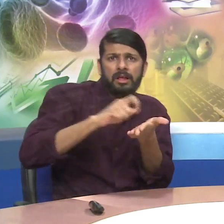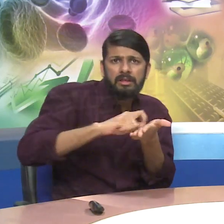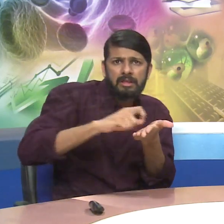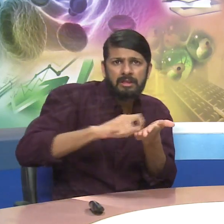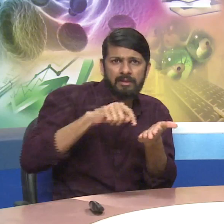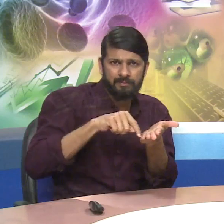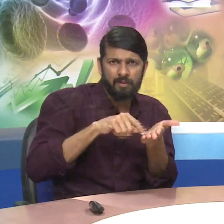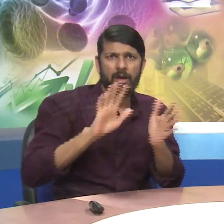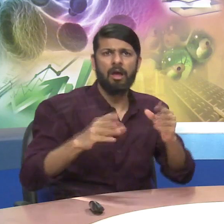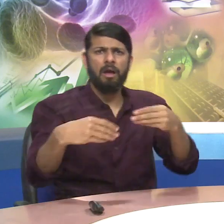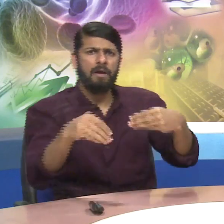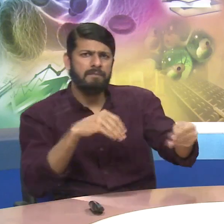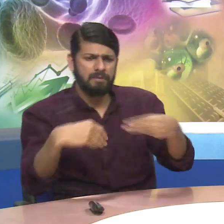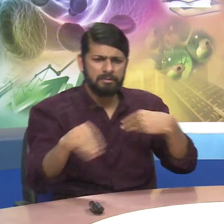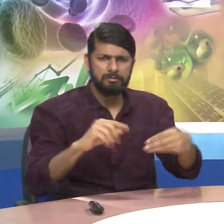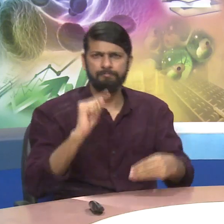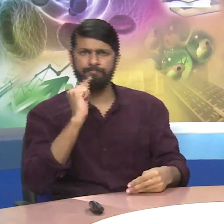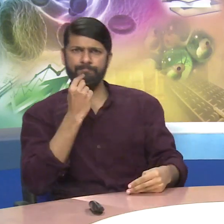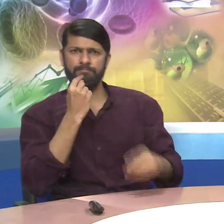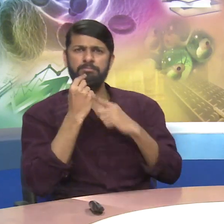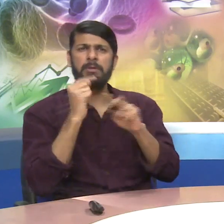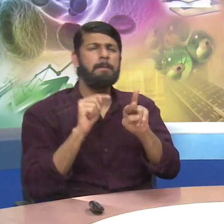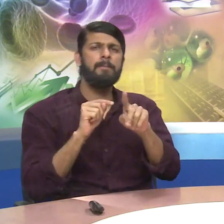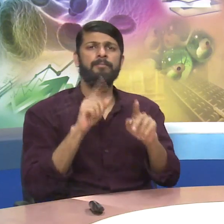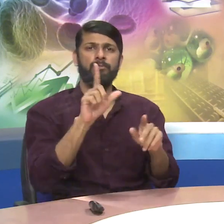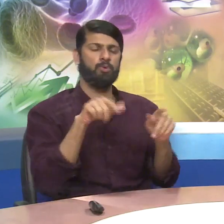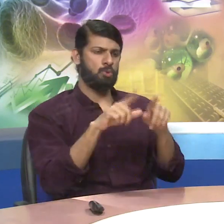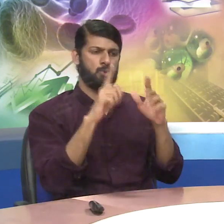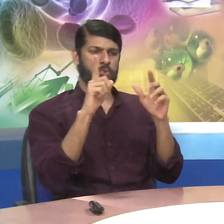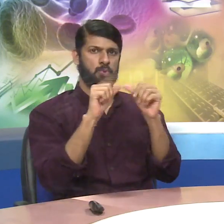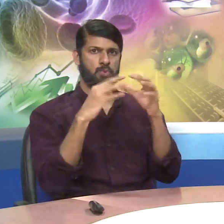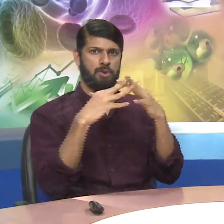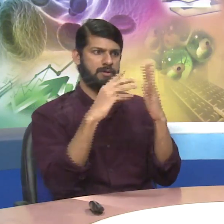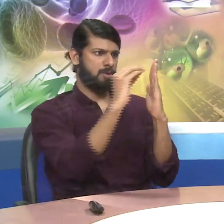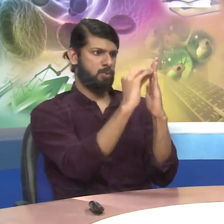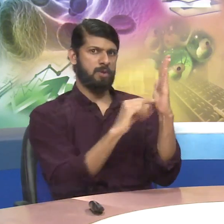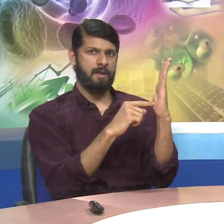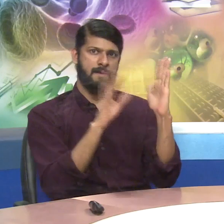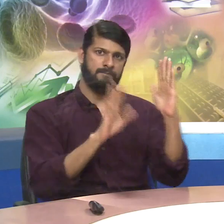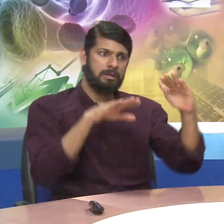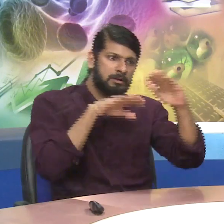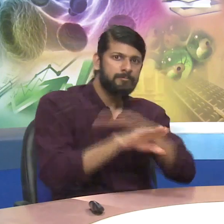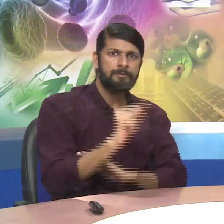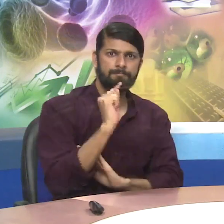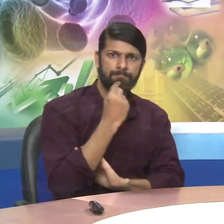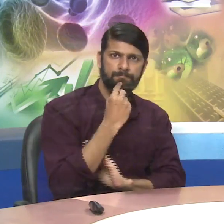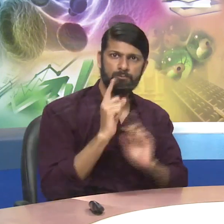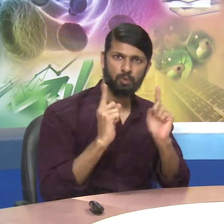The seventh point is we would be able to distinguish between a written and an unwritten, as well as